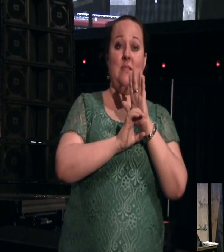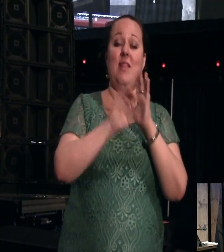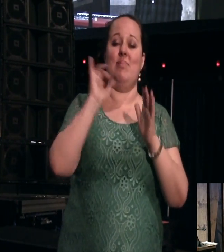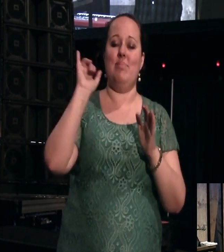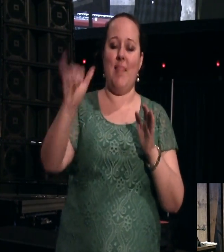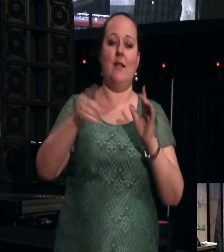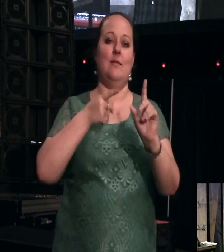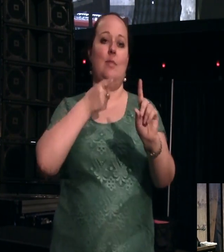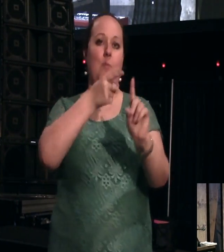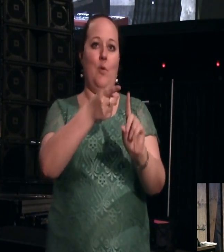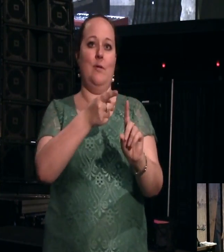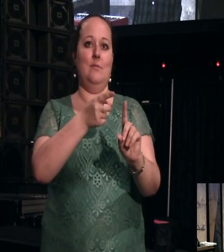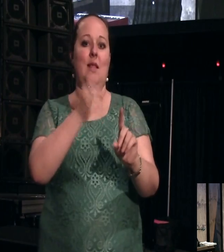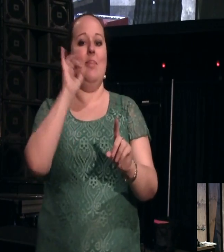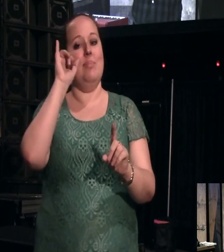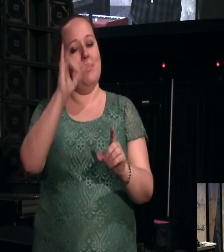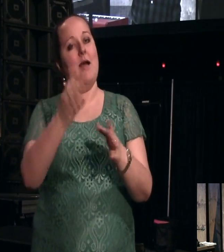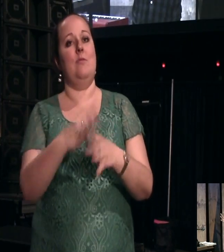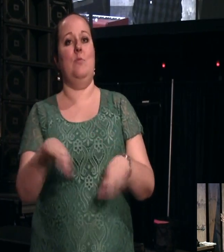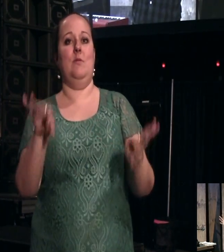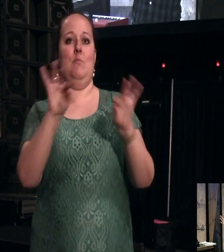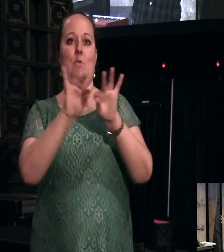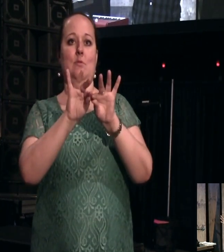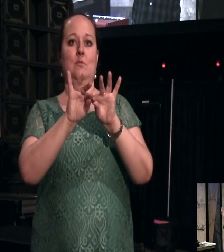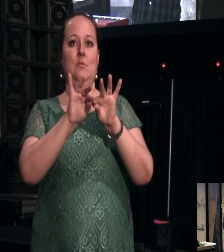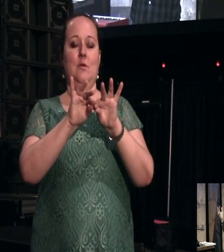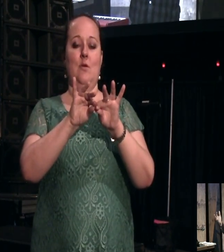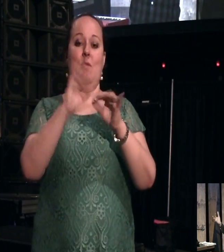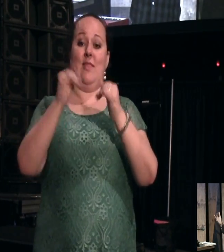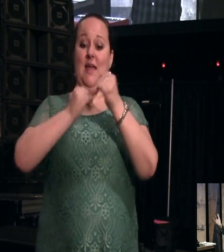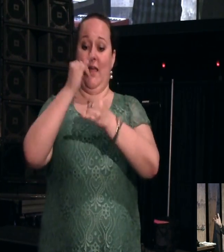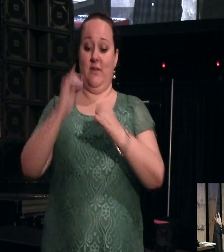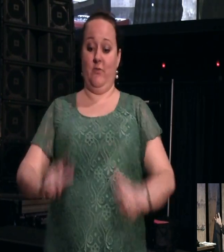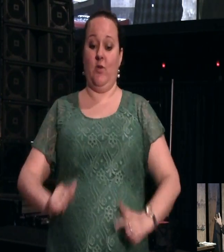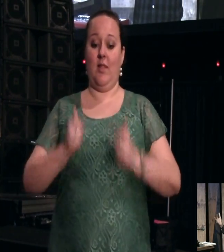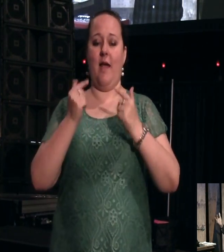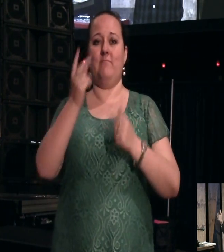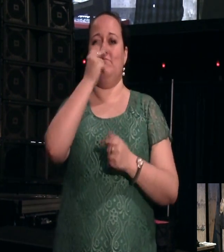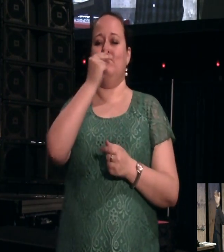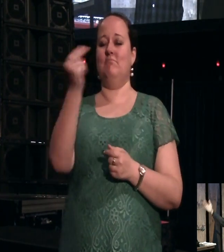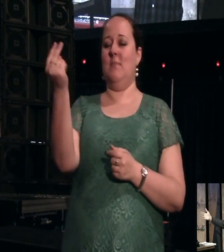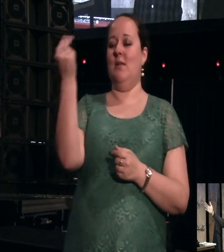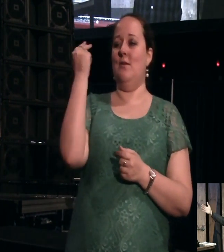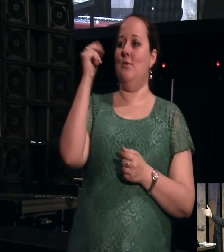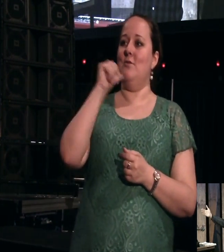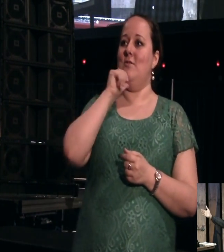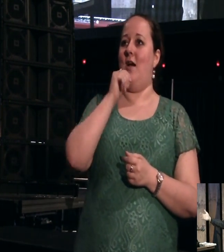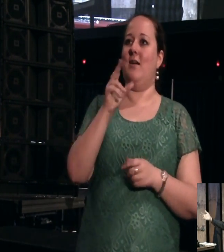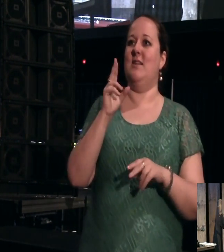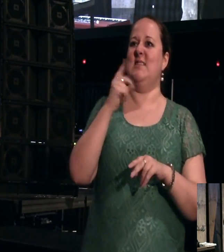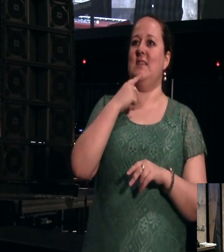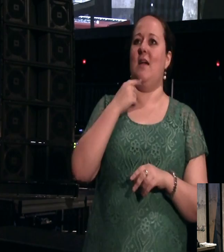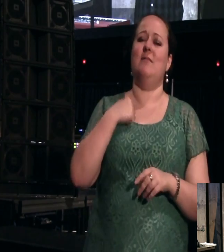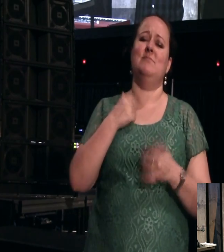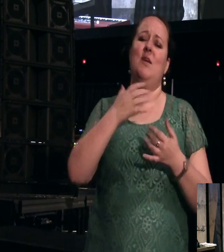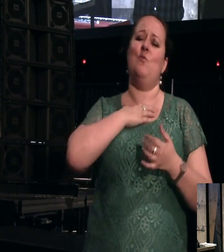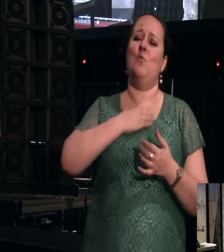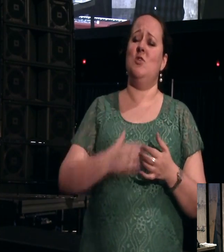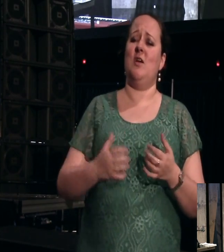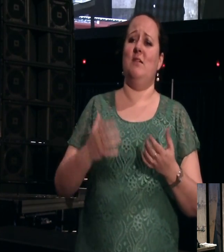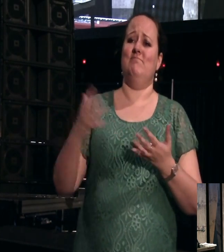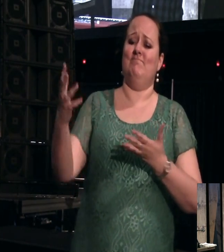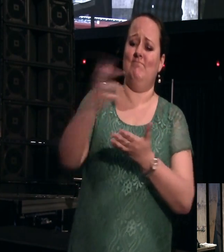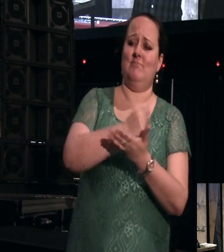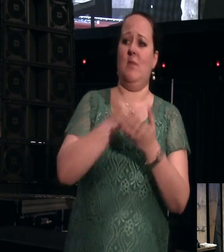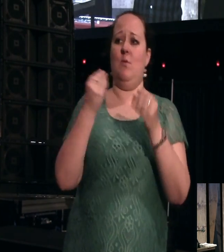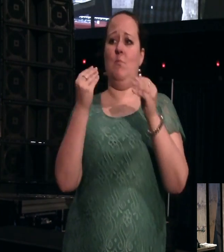commandments. That's what life boils down to. That's what's important. When you get to the end of your life and look back, you're